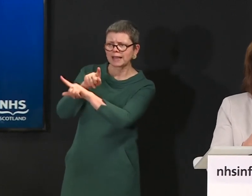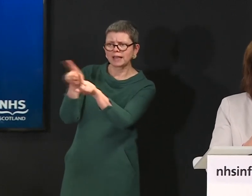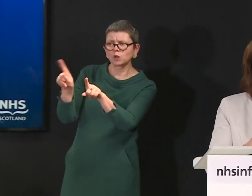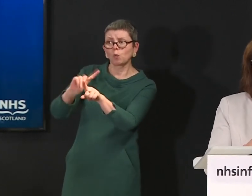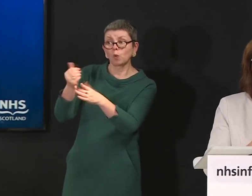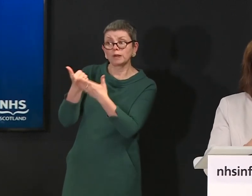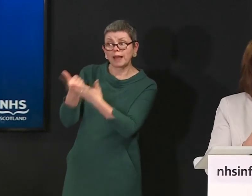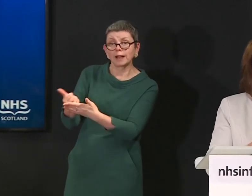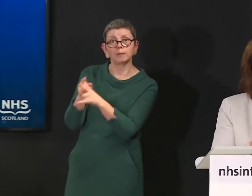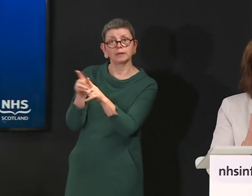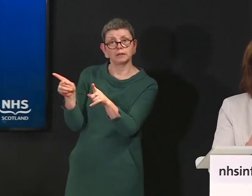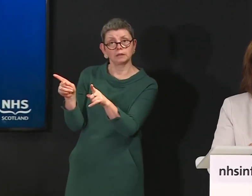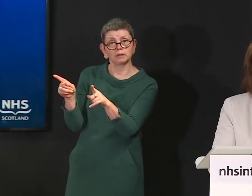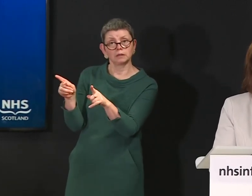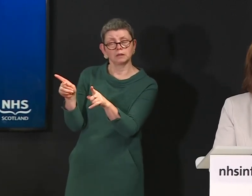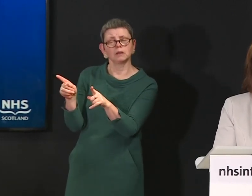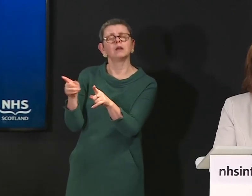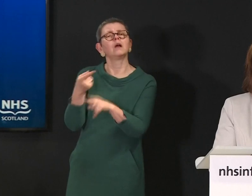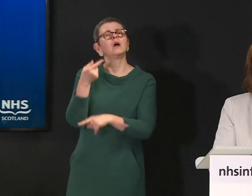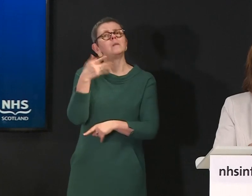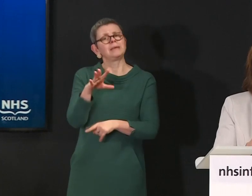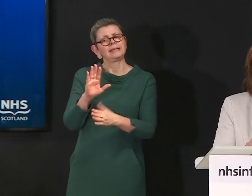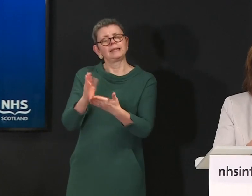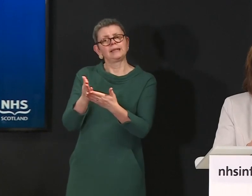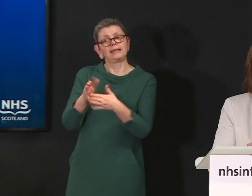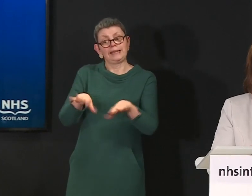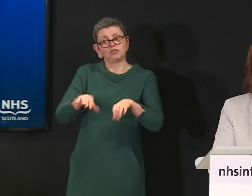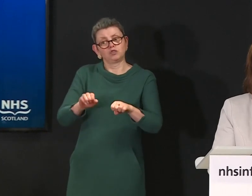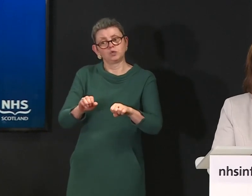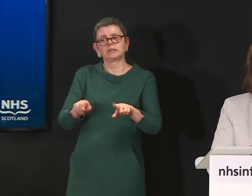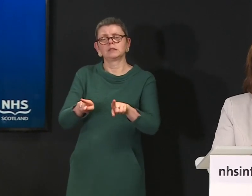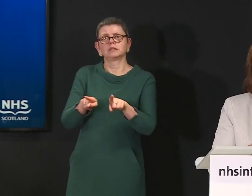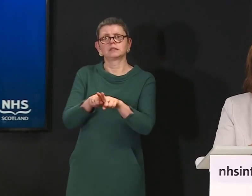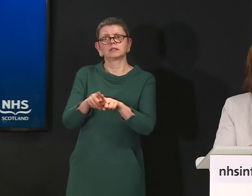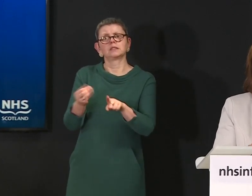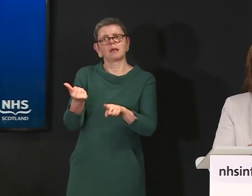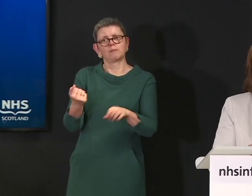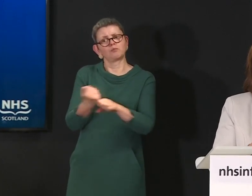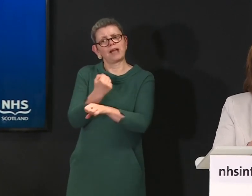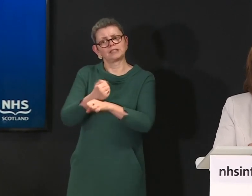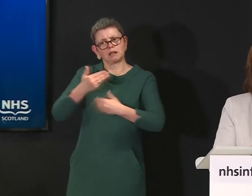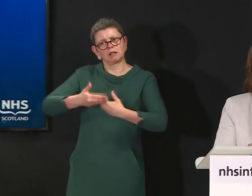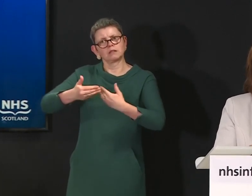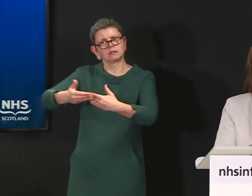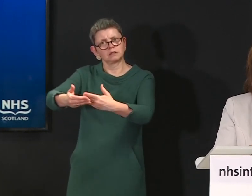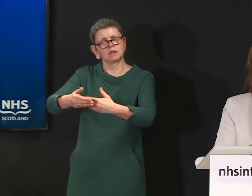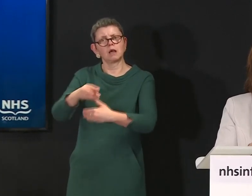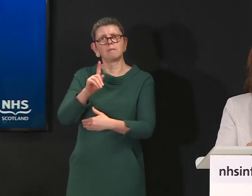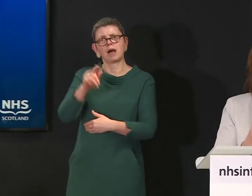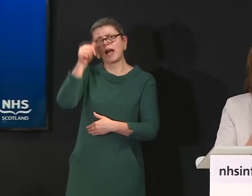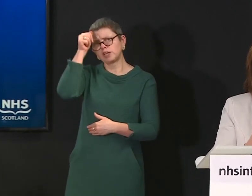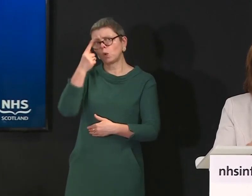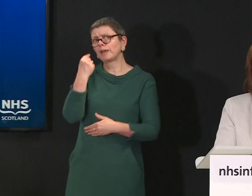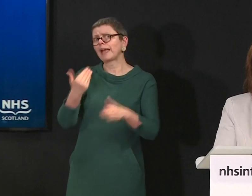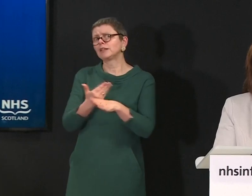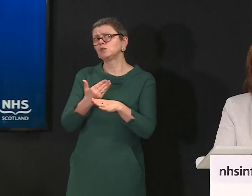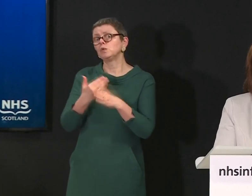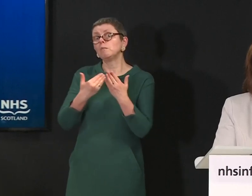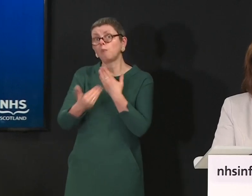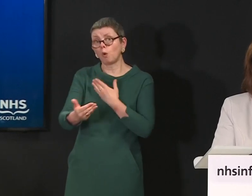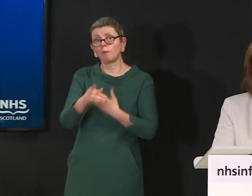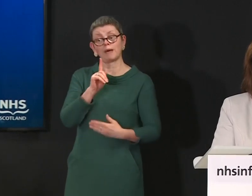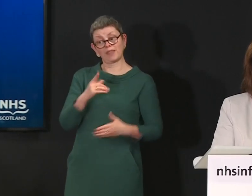help them. We've already, as you know, introduced a number of practical steps, but I know there is more that we can do, and that work